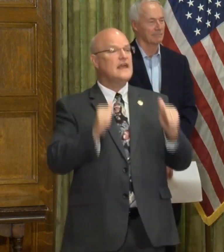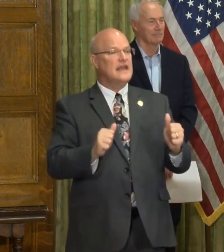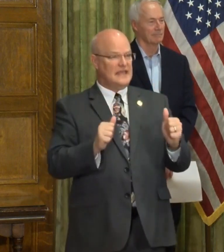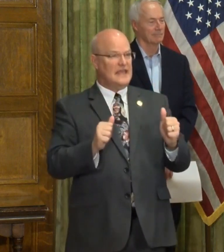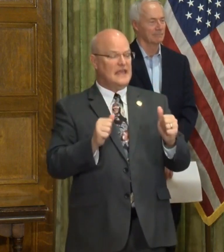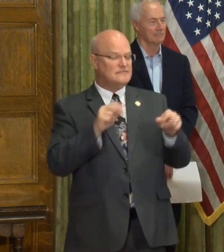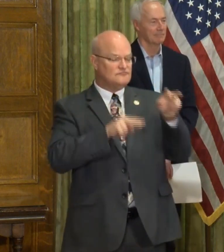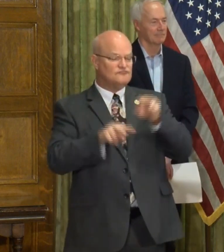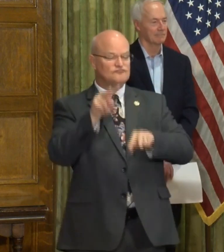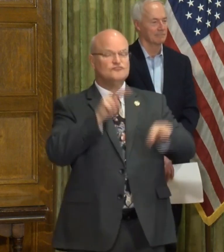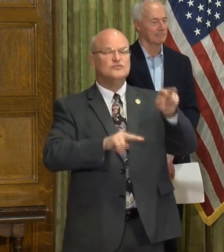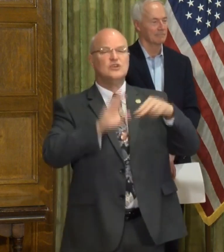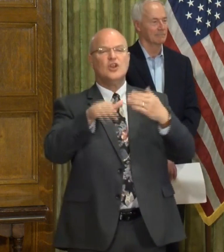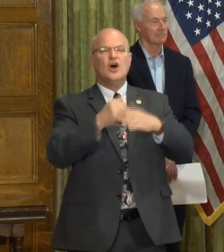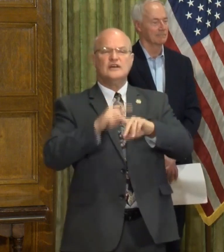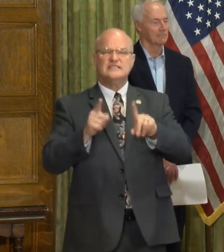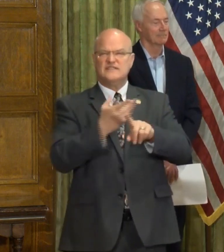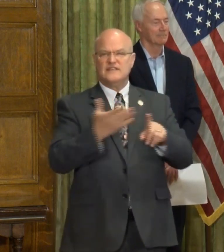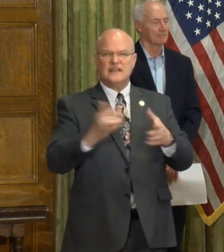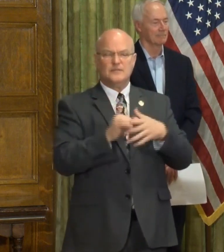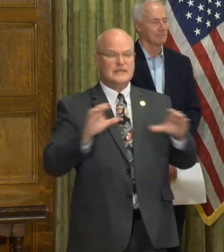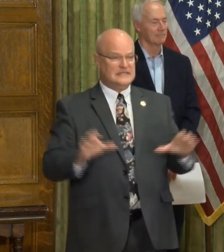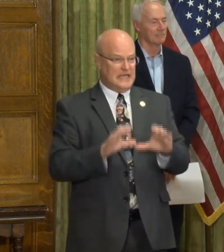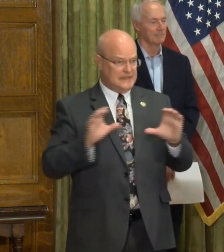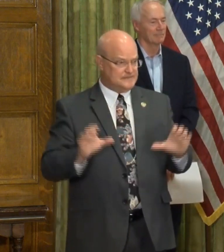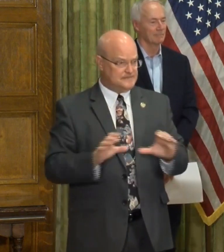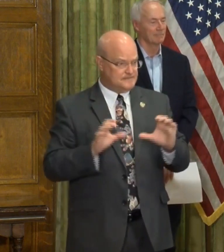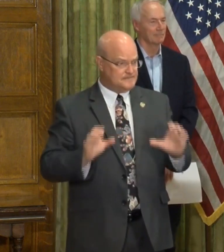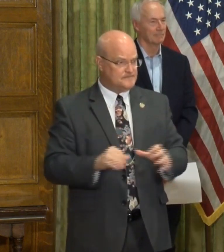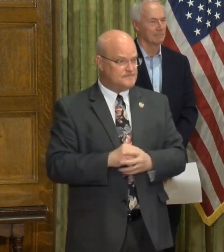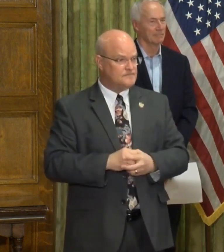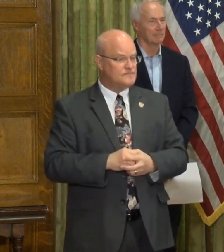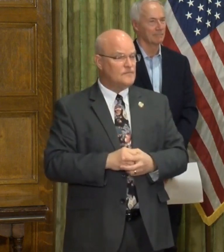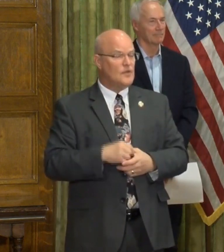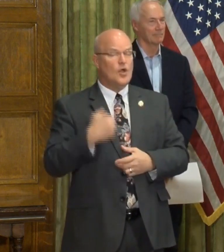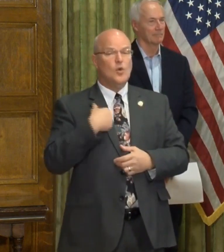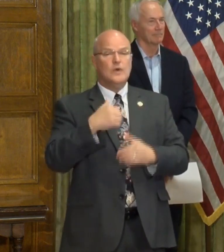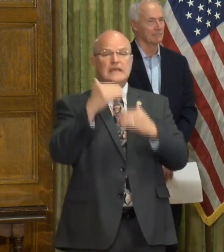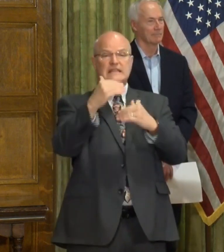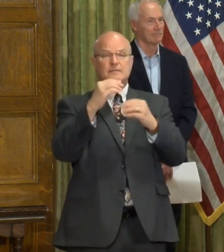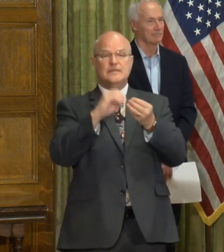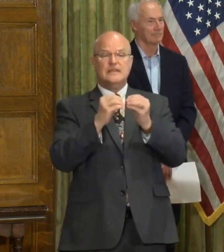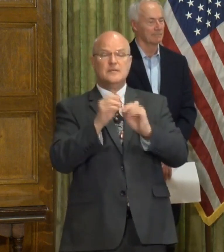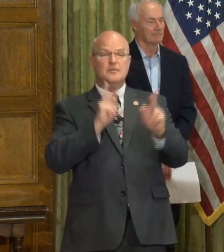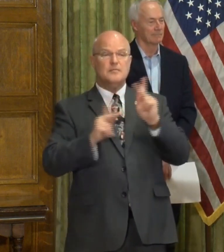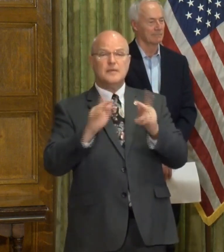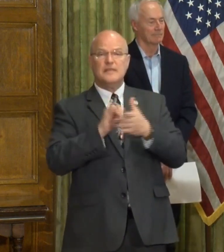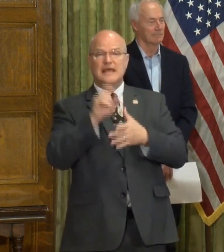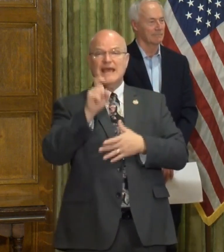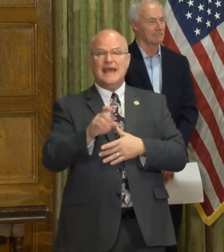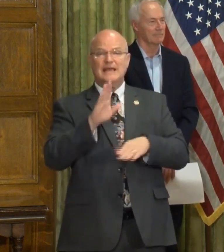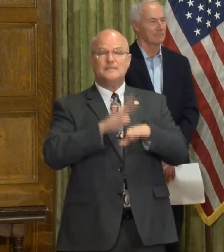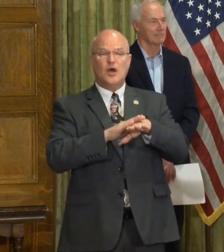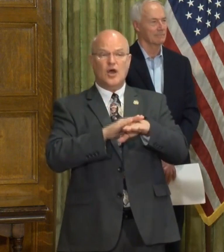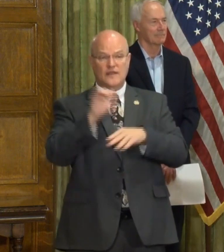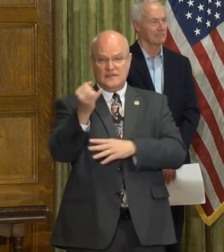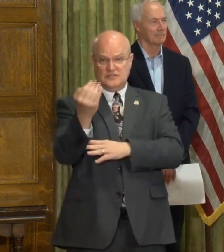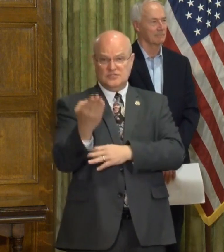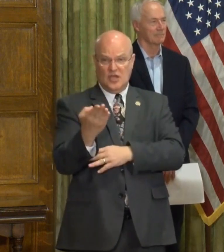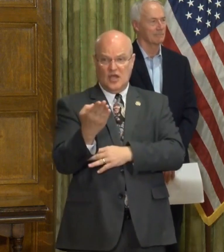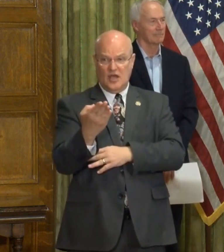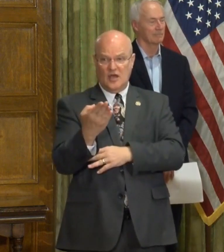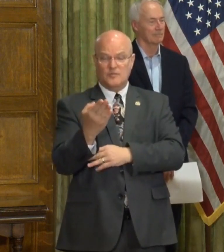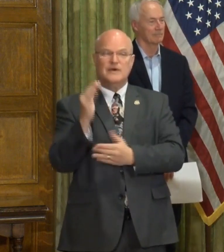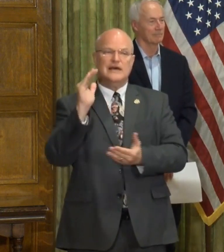so that they can go and look at all the different things that are being done. We limit the number of personnel that has to be out